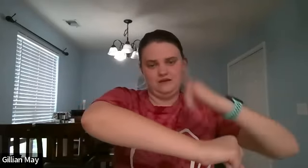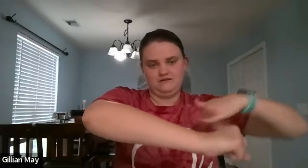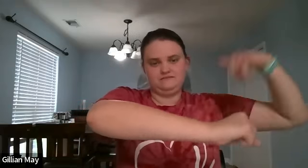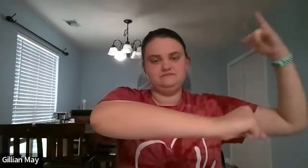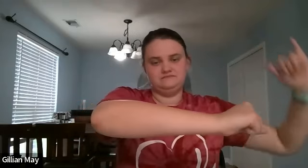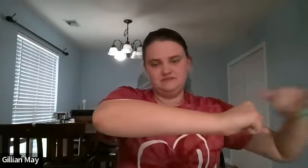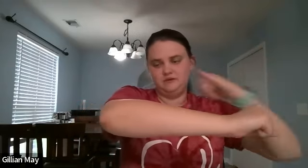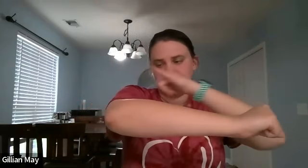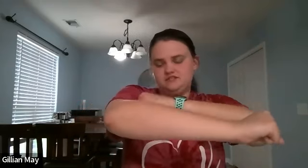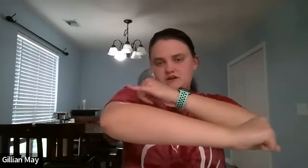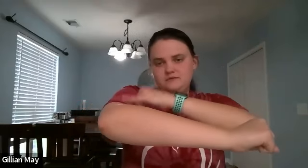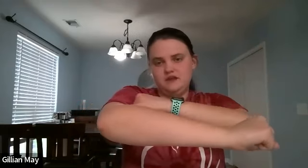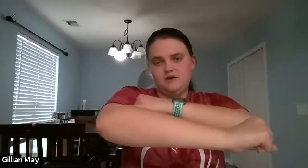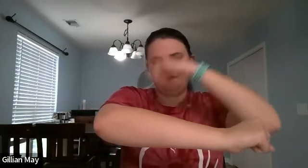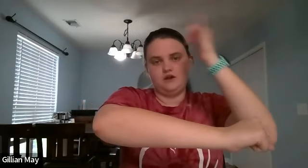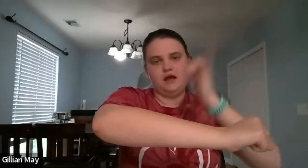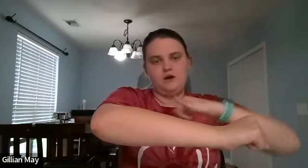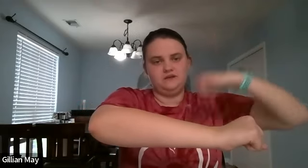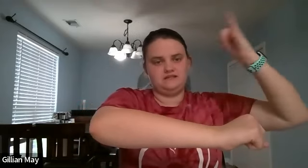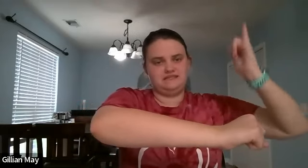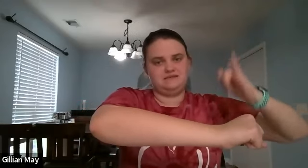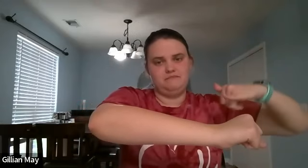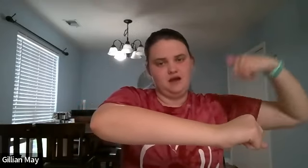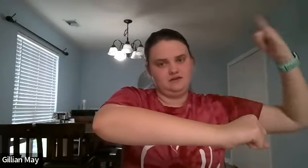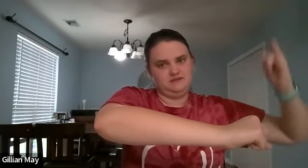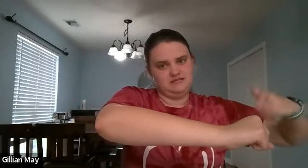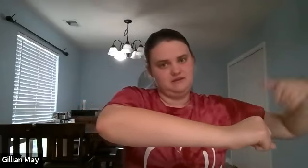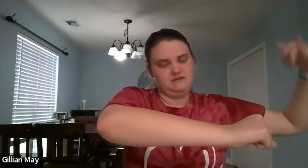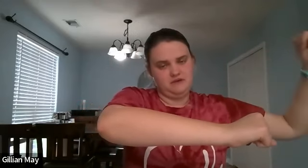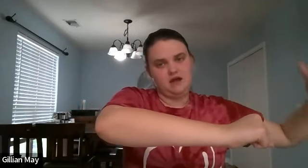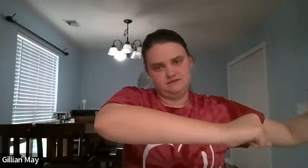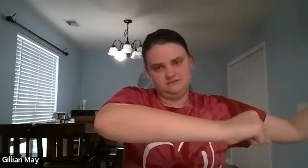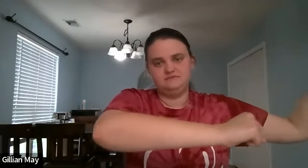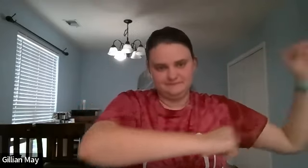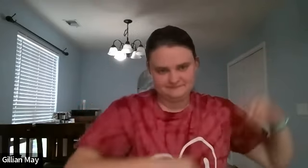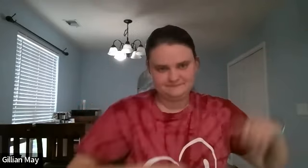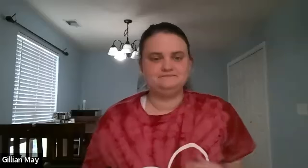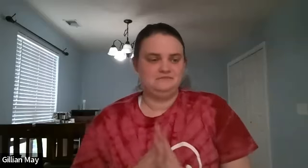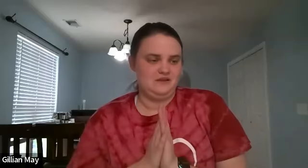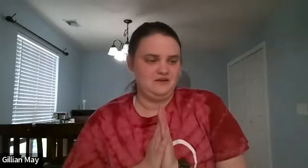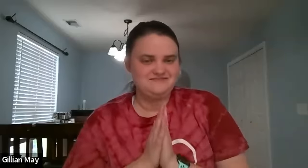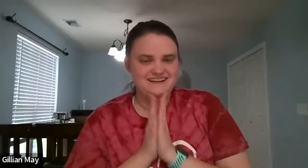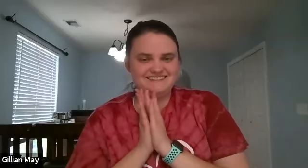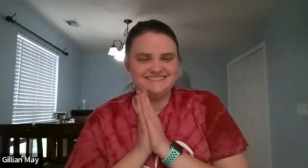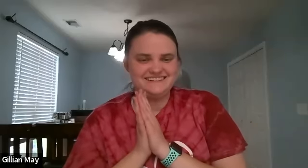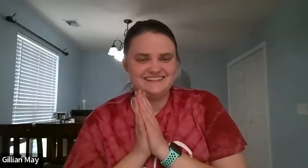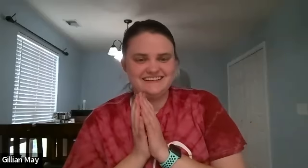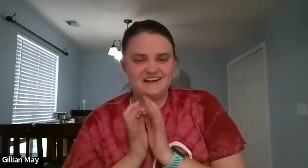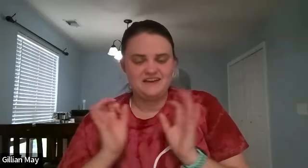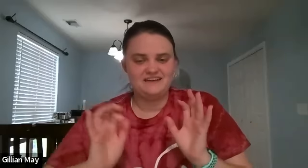Whale. And you want to start from the arm and go out because it's the back of the back. All right, good. Okay,